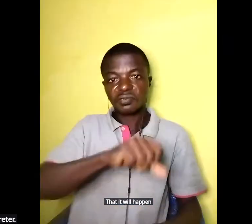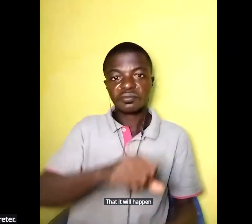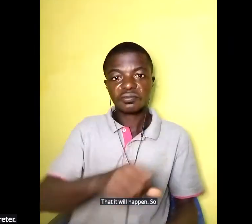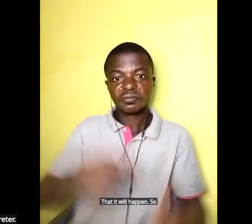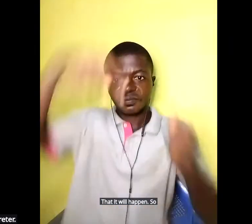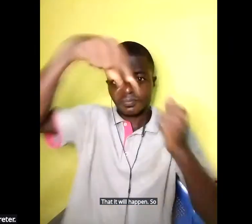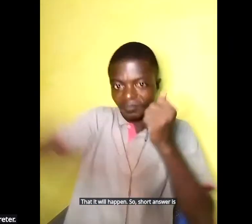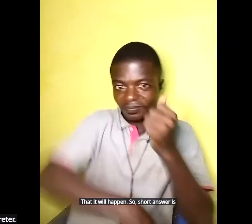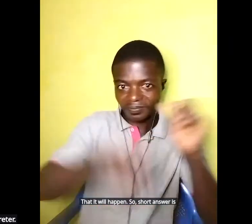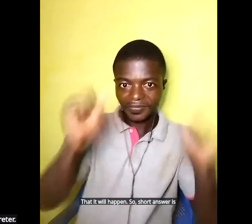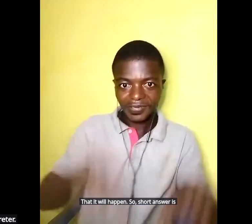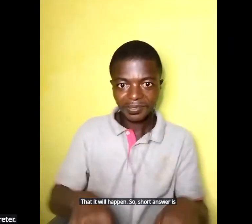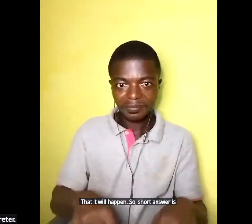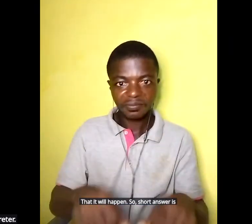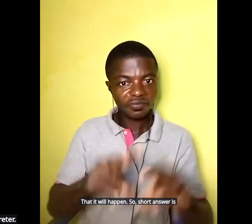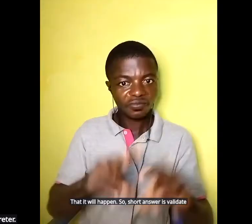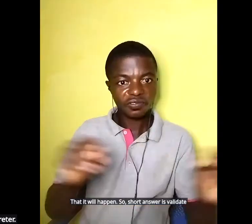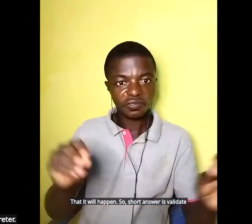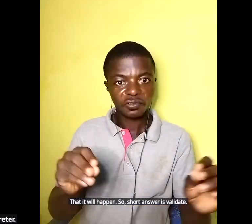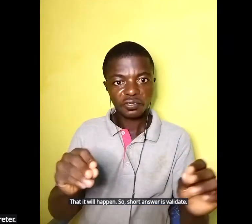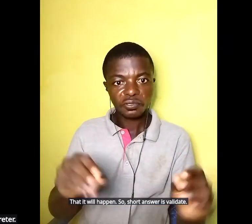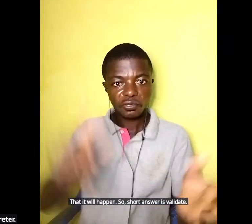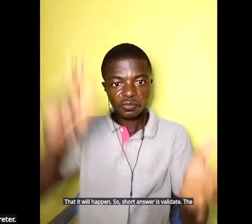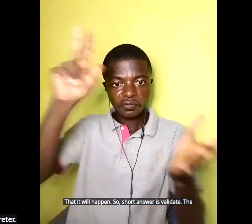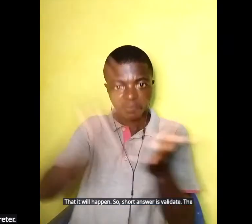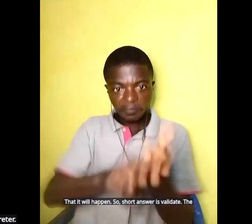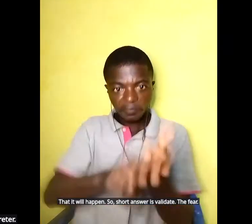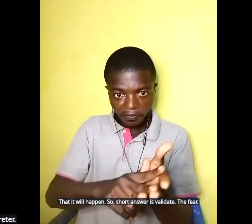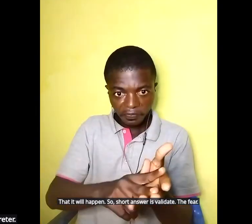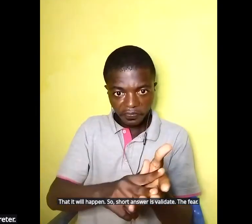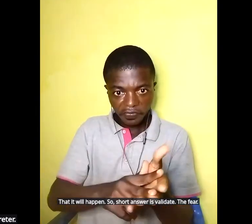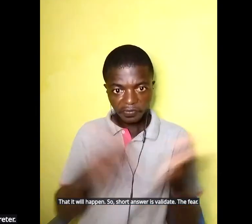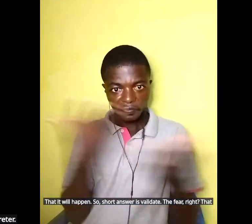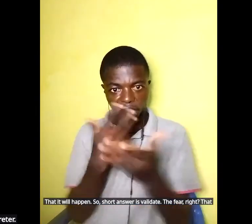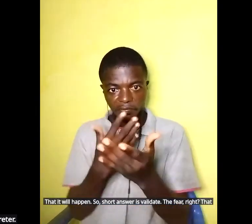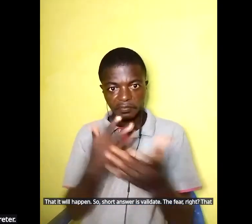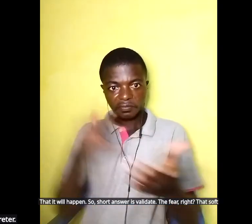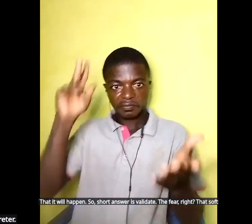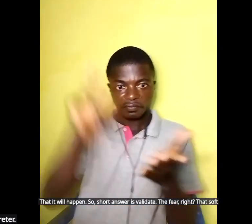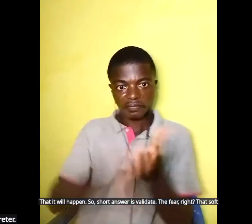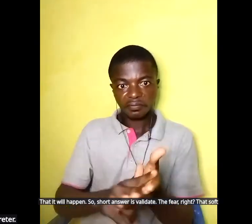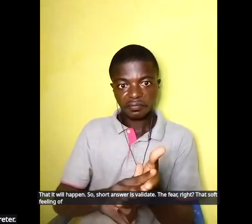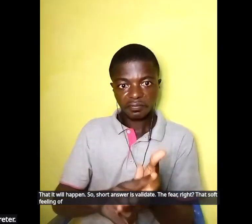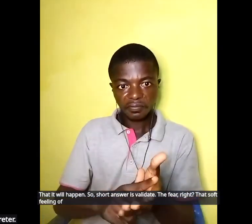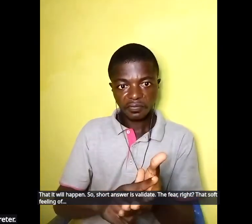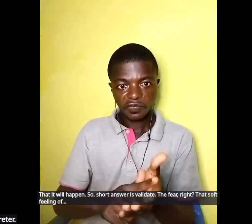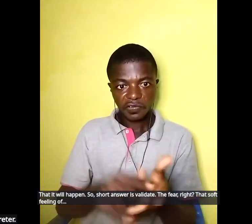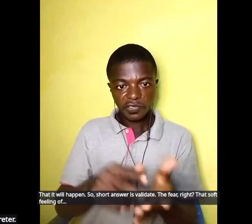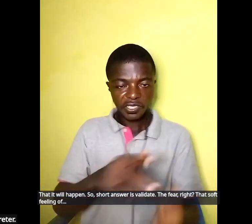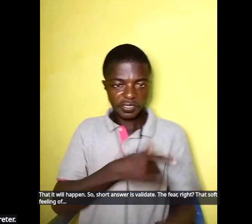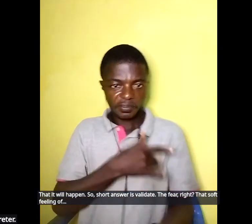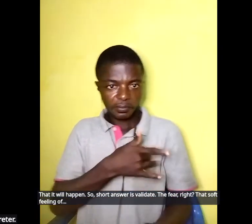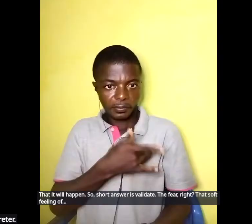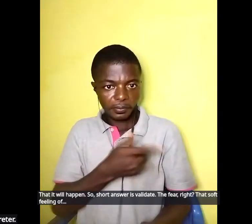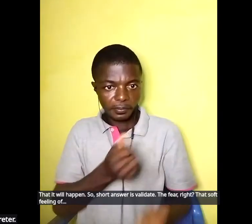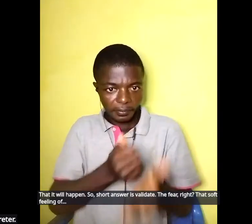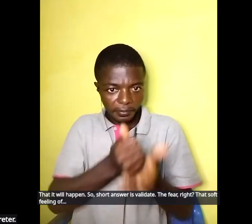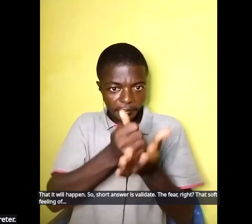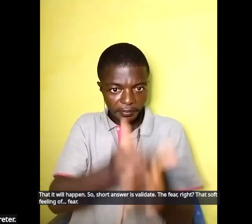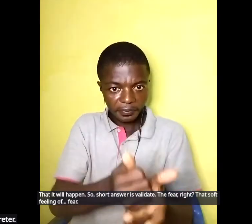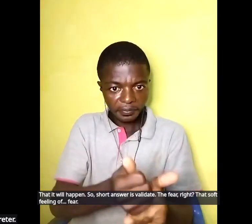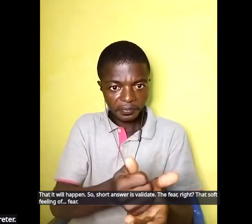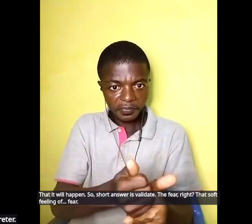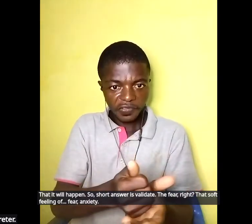answer is validate the fear, right? That soft feeling of fear,